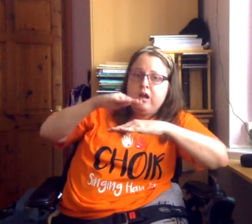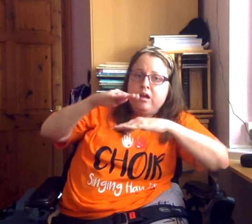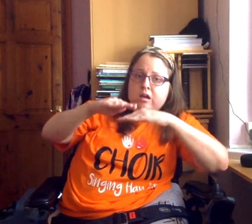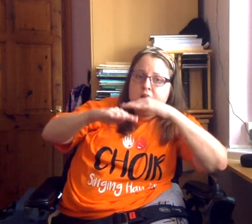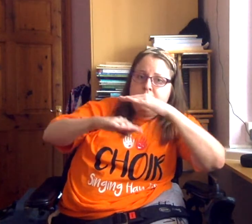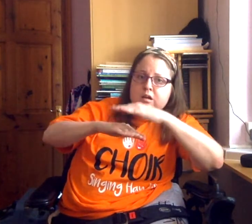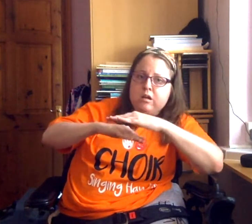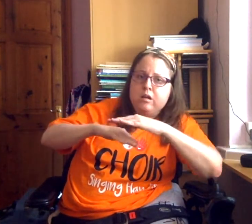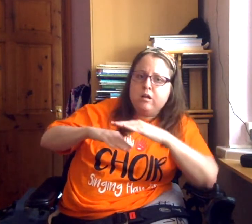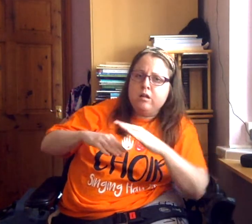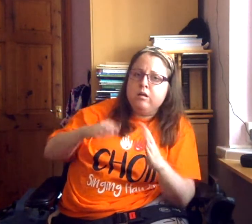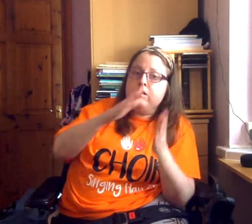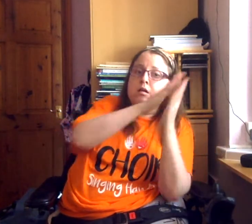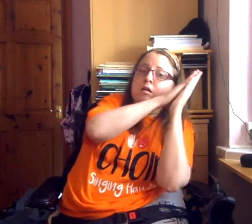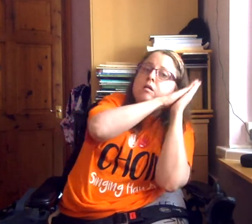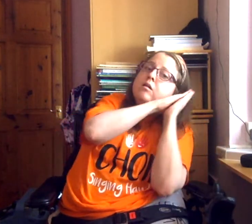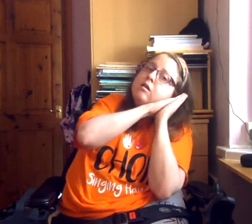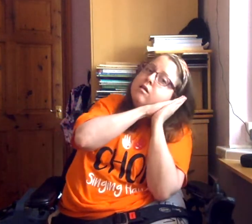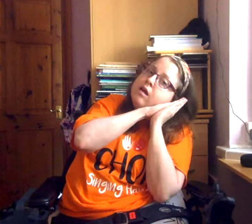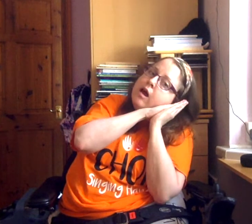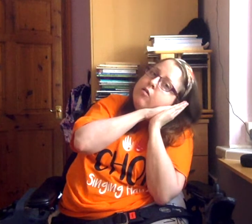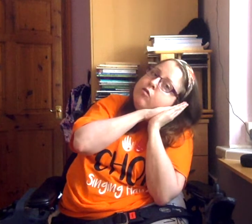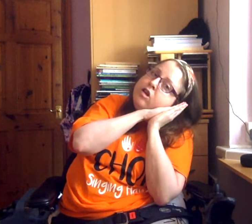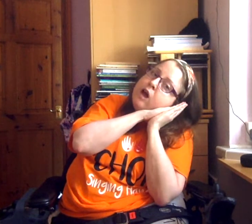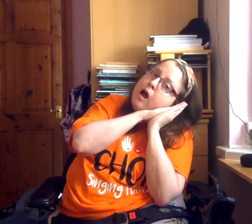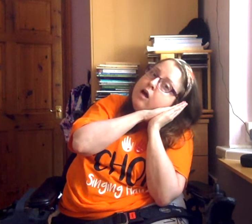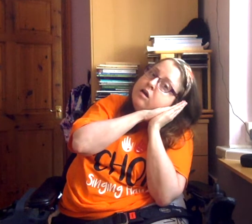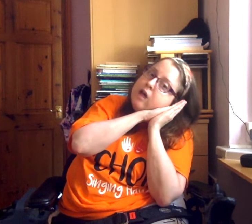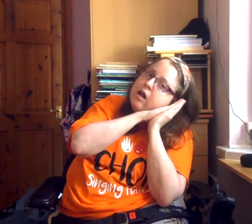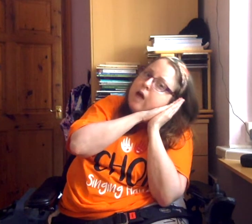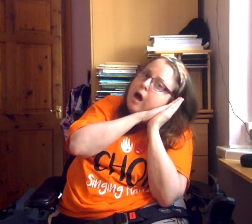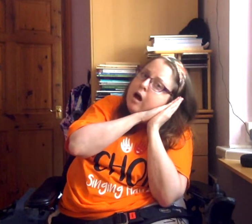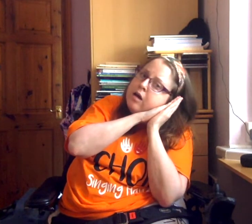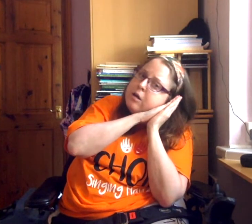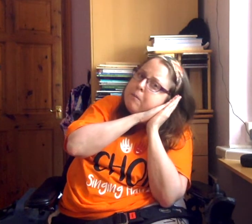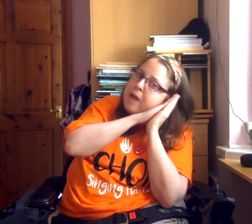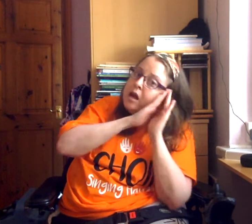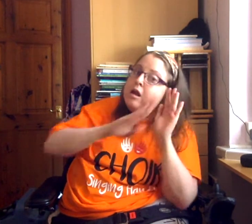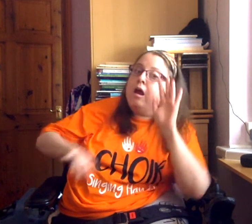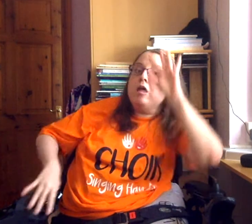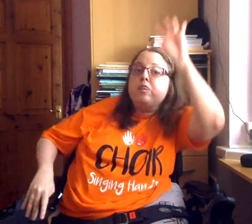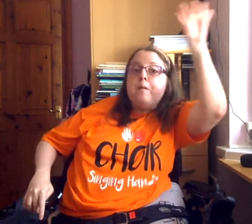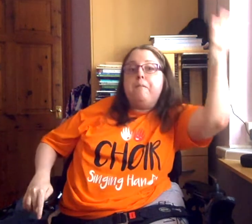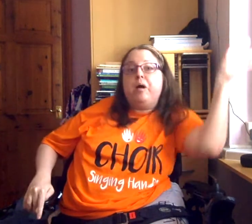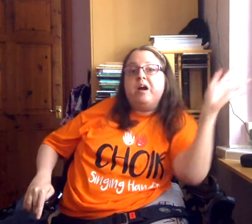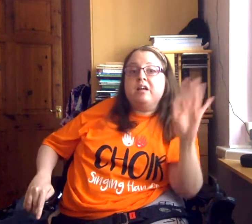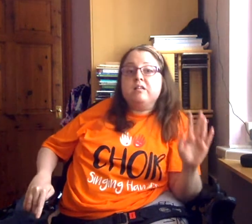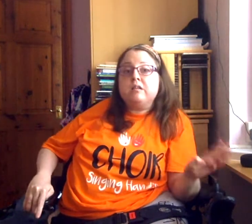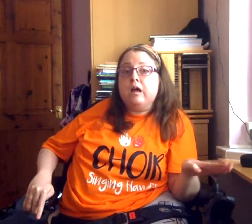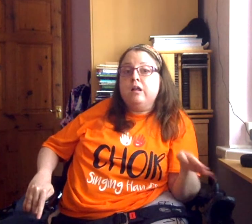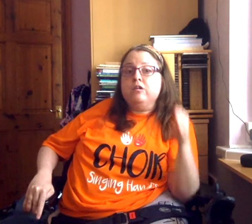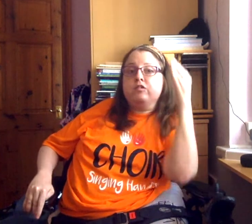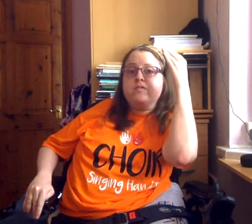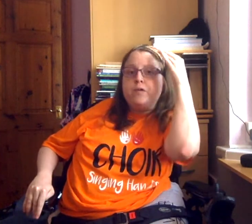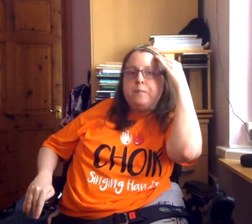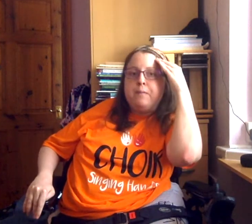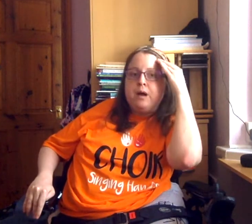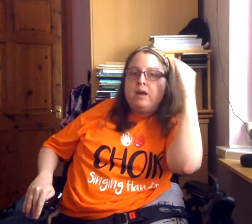design. 'Cause every night I lie in bed, the brightest colors fill my